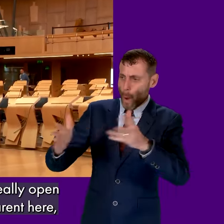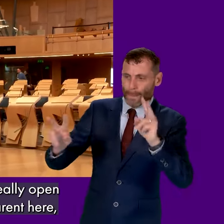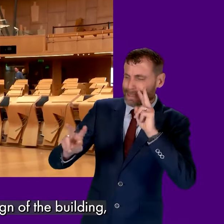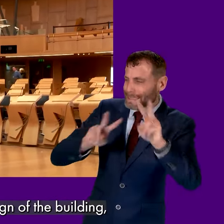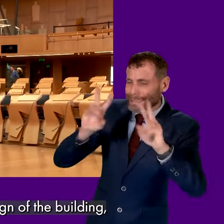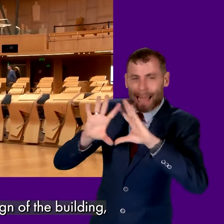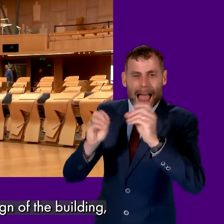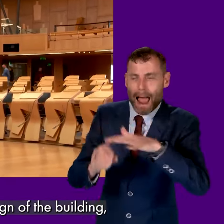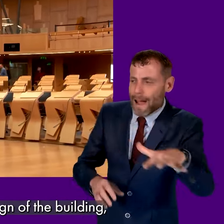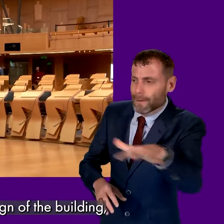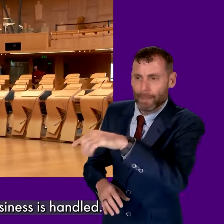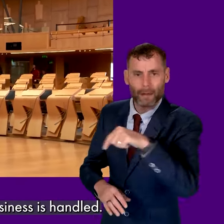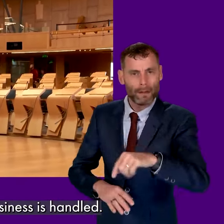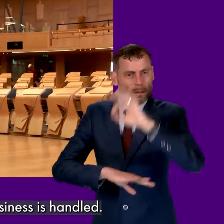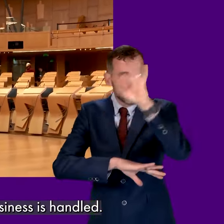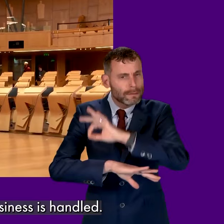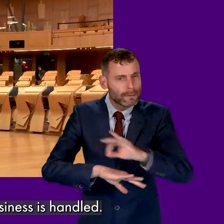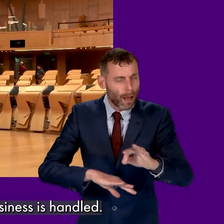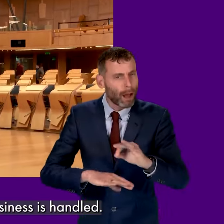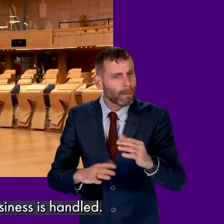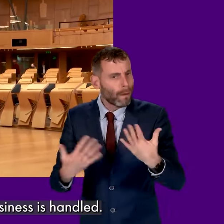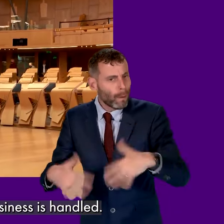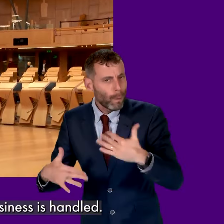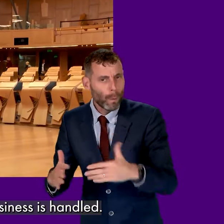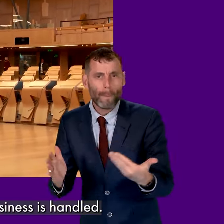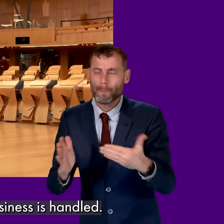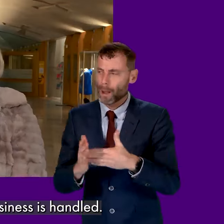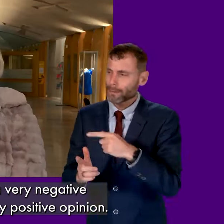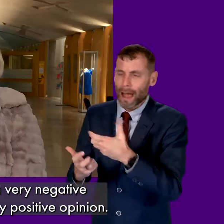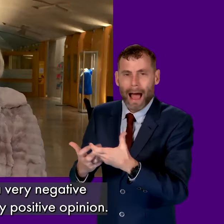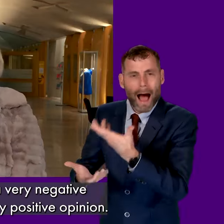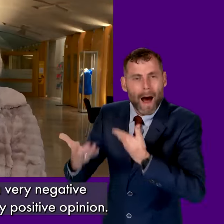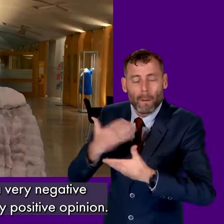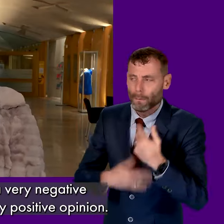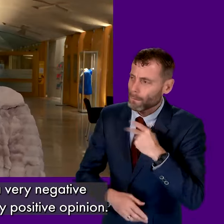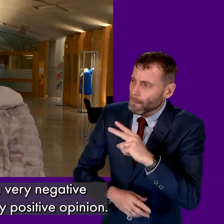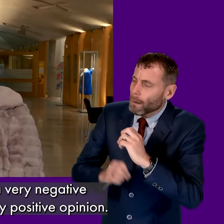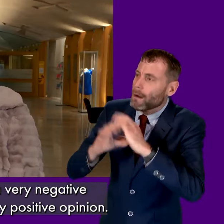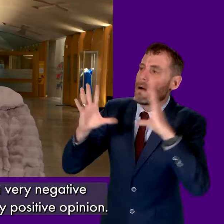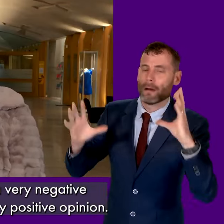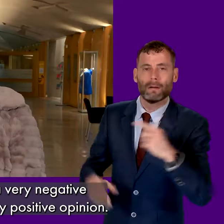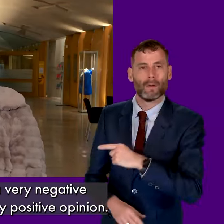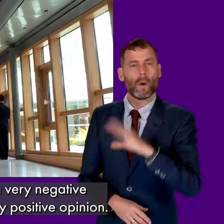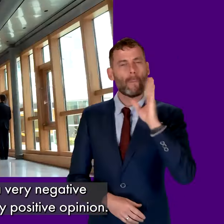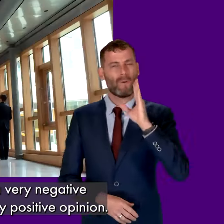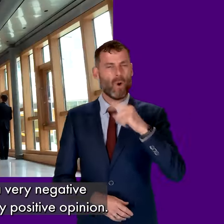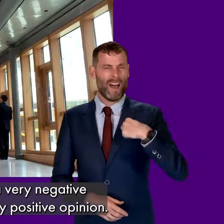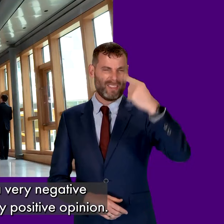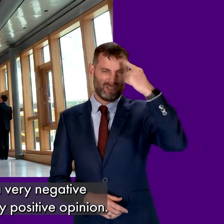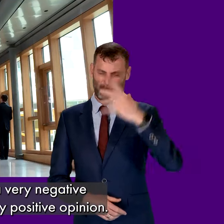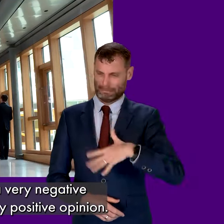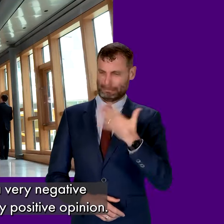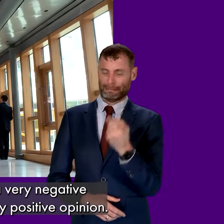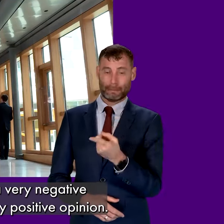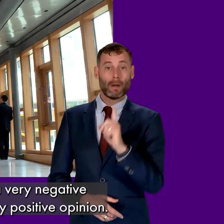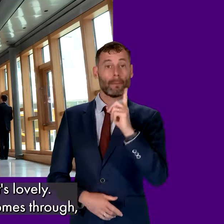here. Not with just the design of the building, but the way that business is handled. I just went from a very negative opinion of it to a very